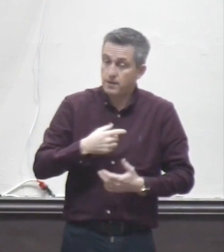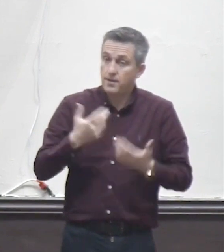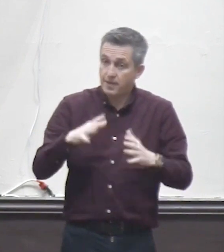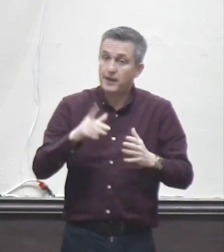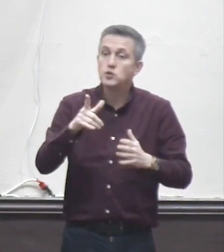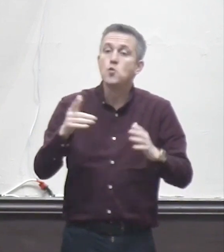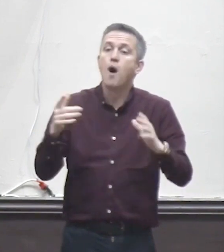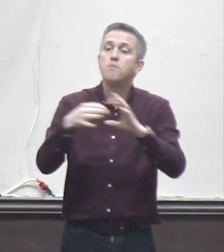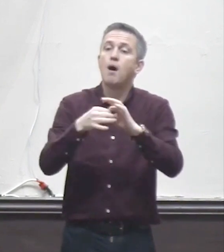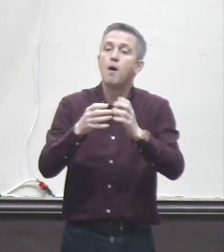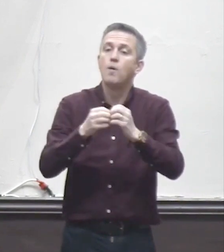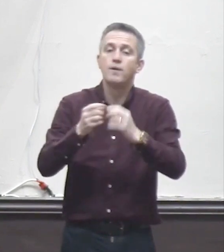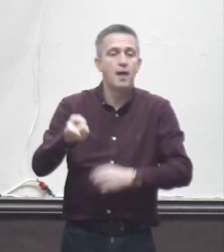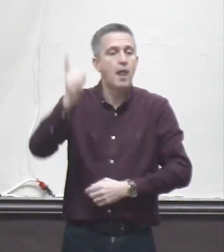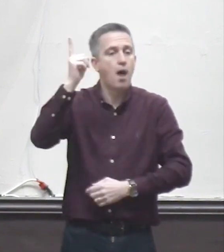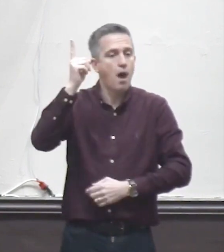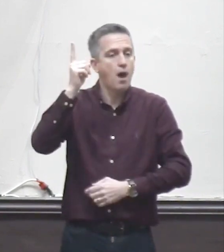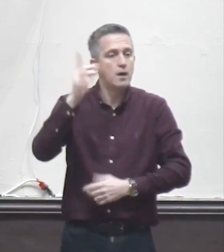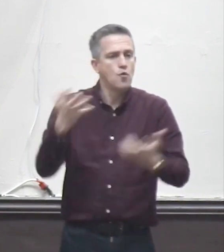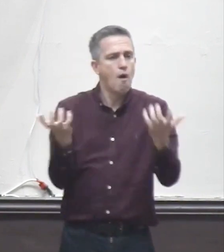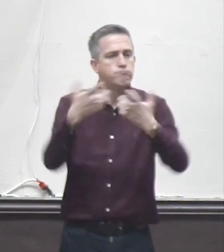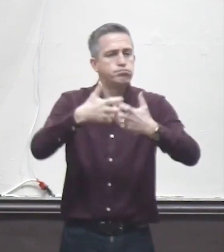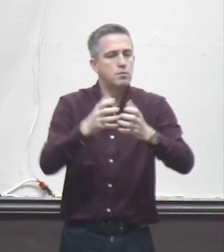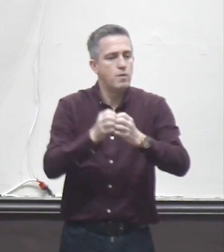with Allah. He has committed shirk with Allah. How?